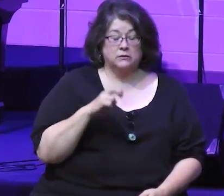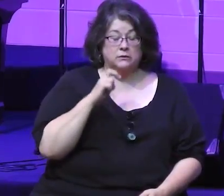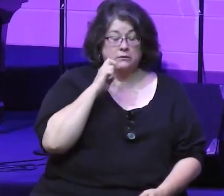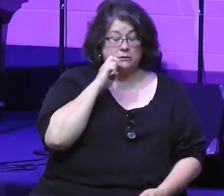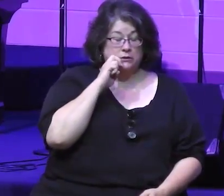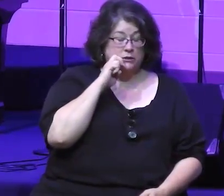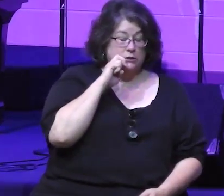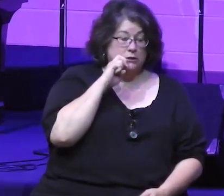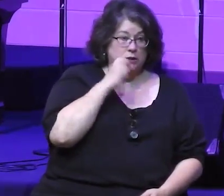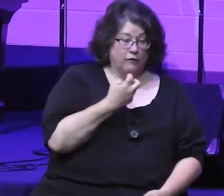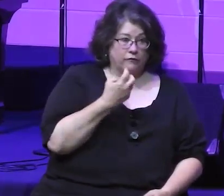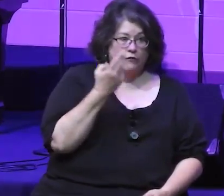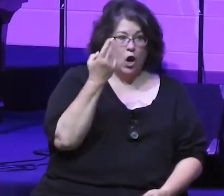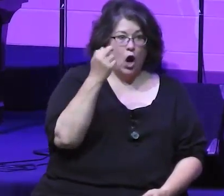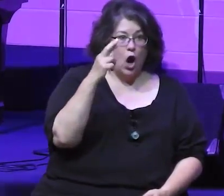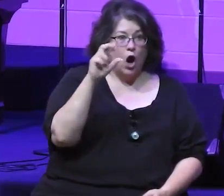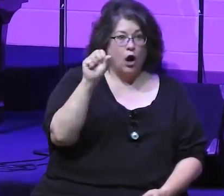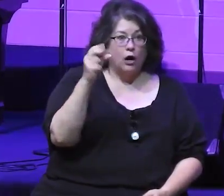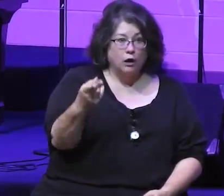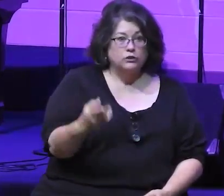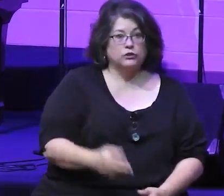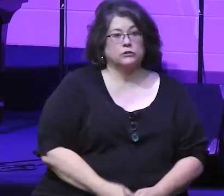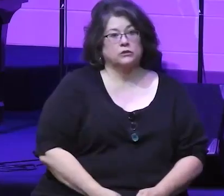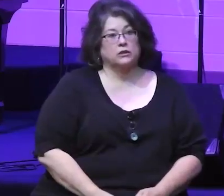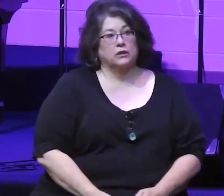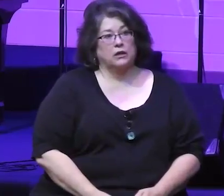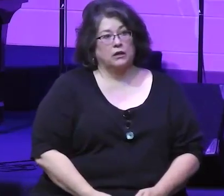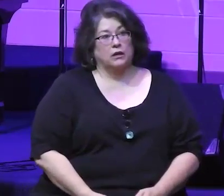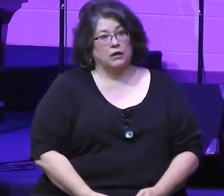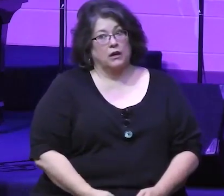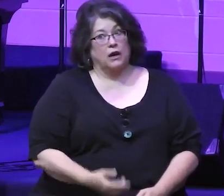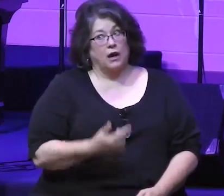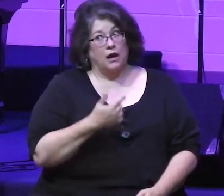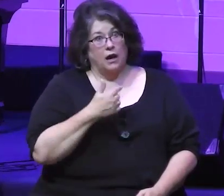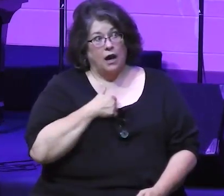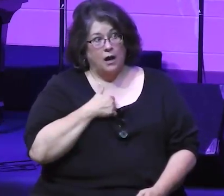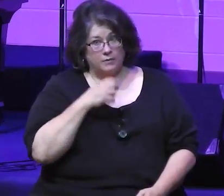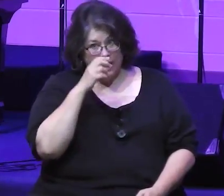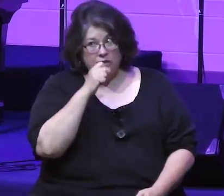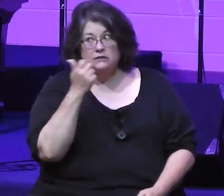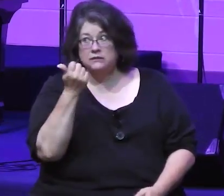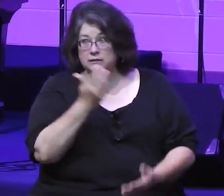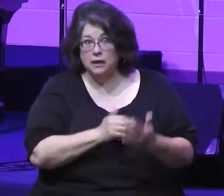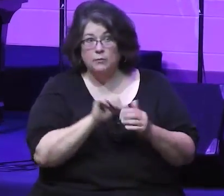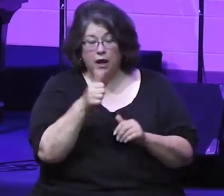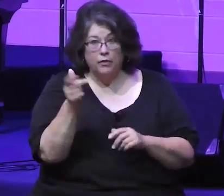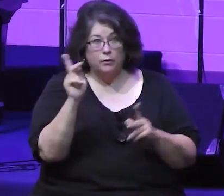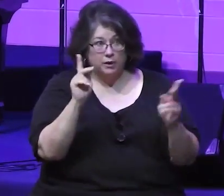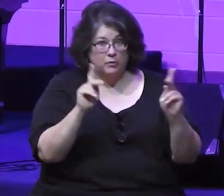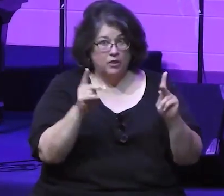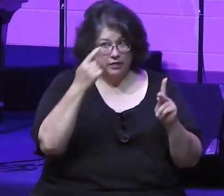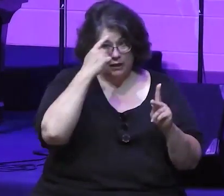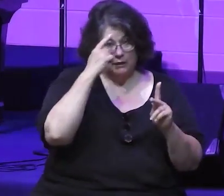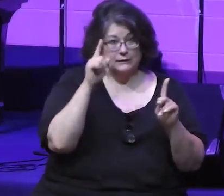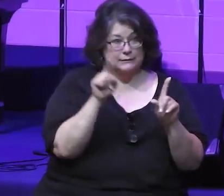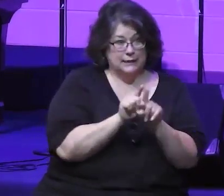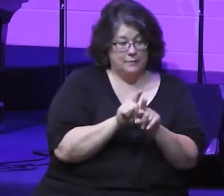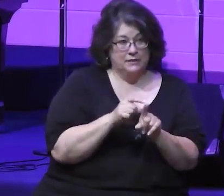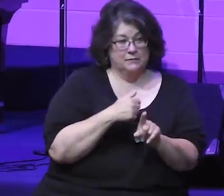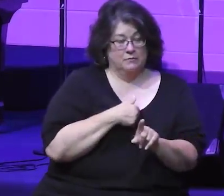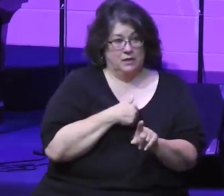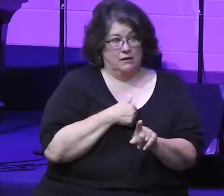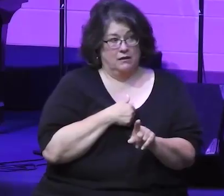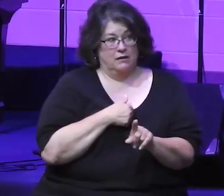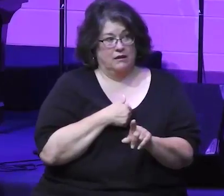about God. If I'm just perfectly honest, I'm sure there's a couple of other people that are thinking about this. That the idea of investing